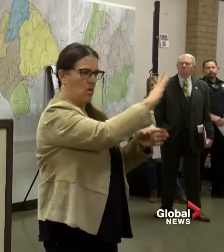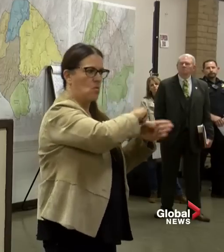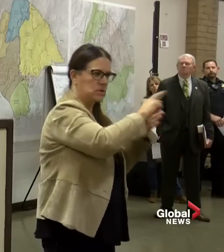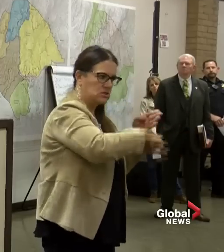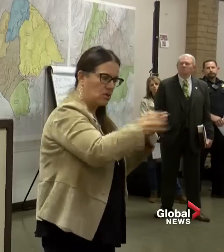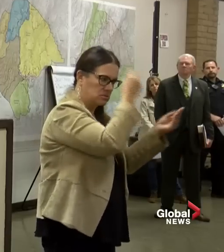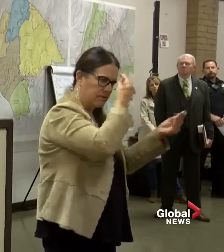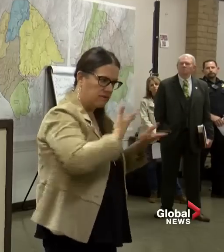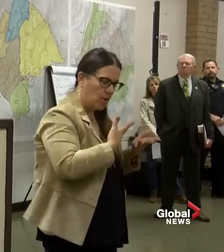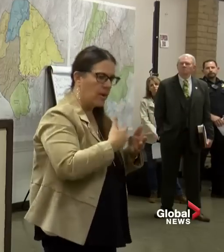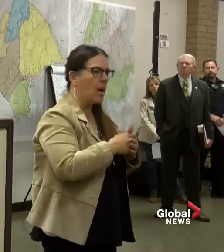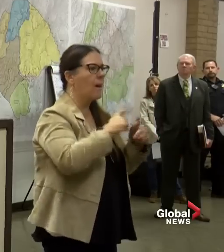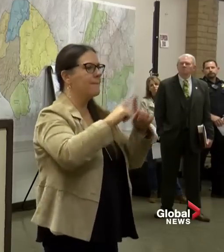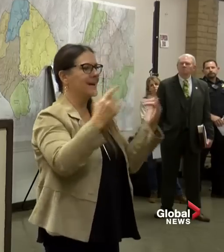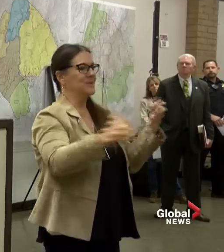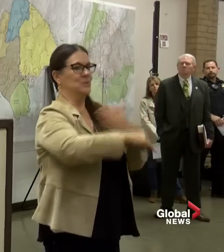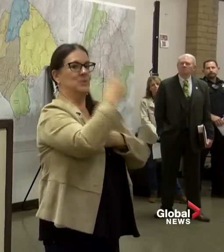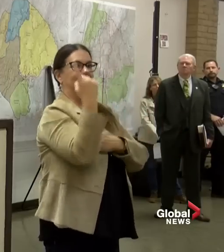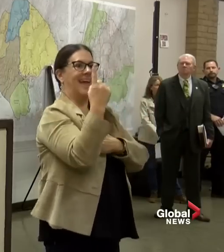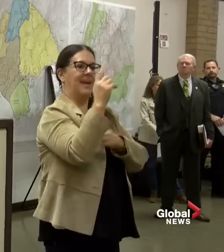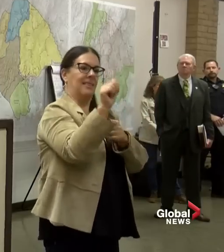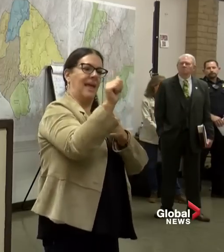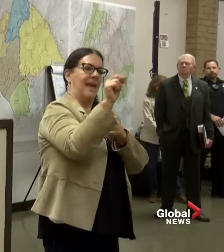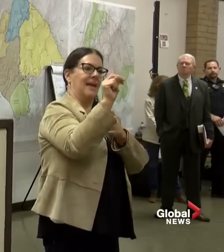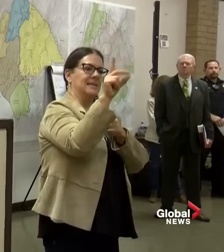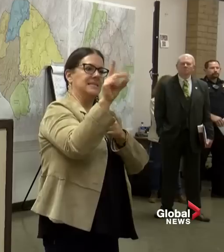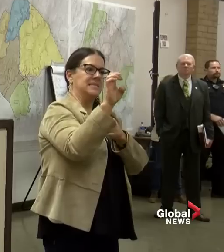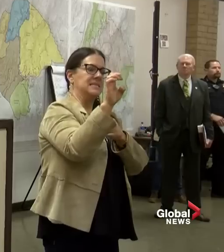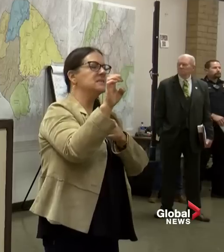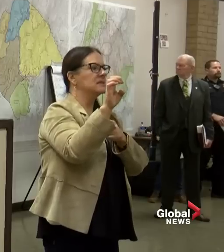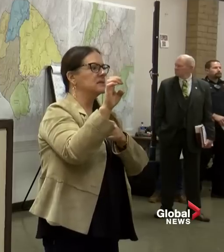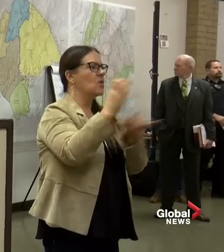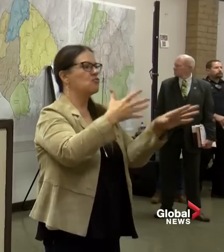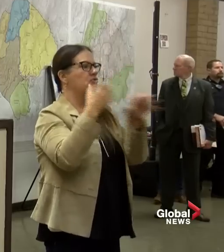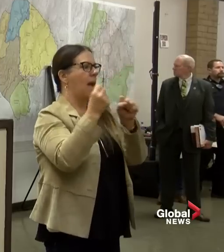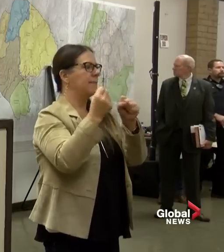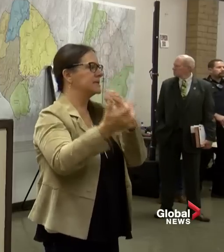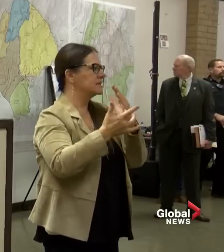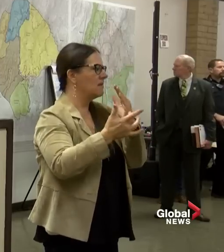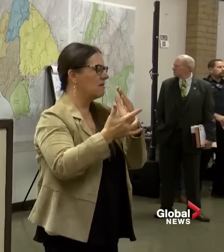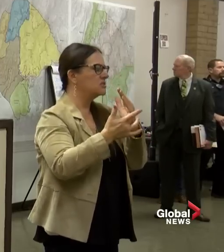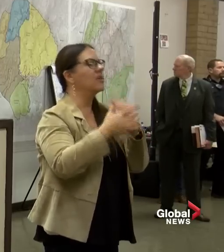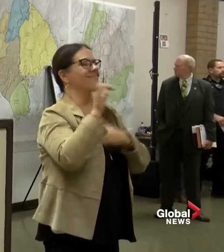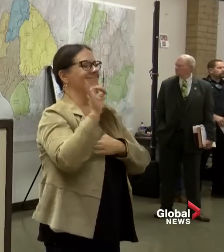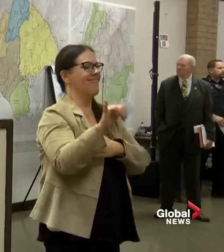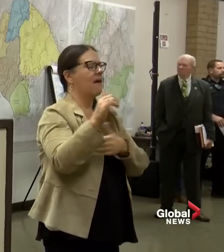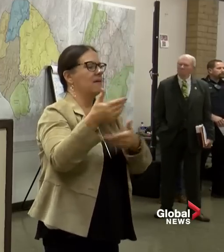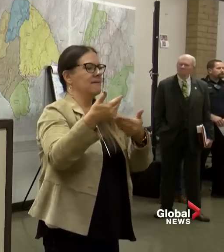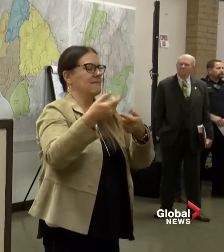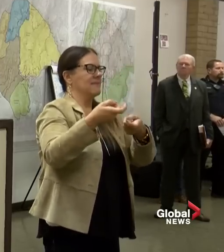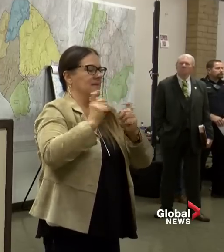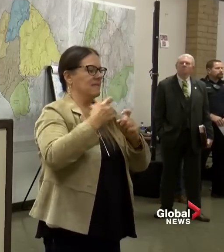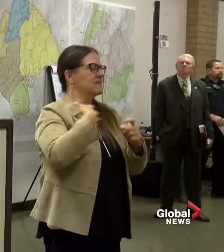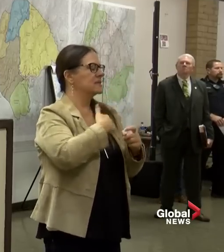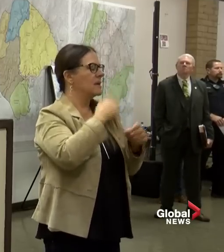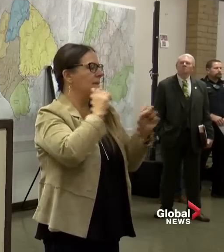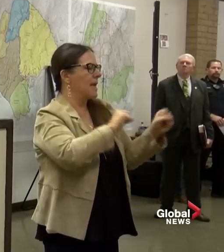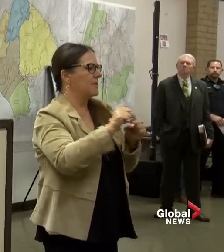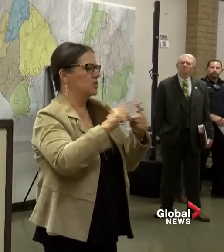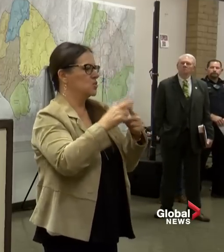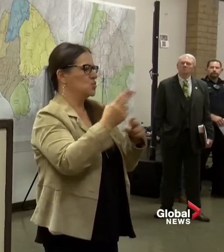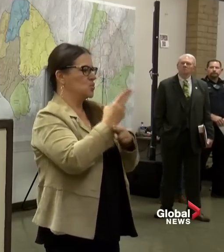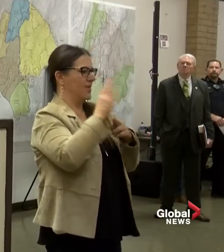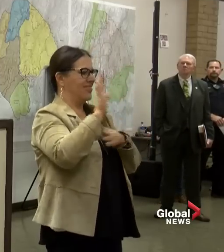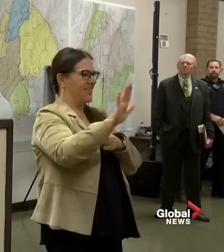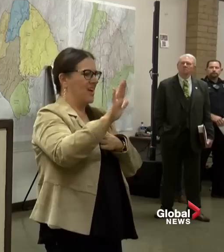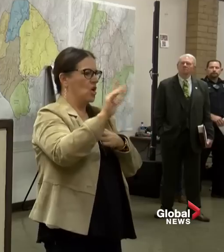Today, Andy technology, Andy Rapid DNA technology, allows us to use that same tool with that